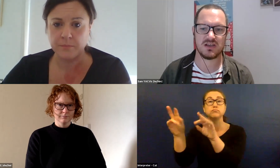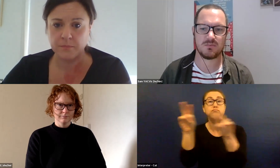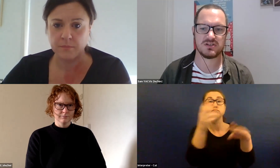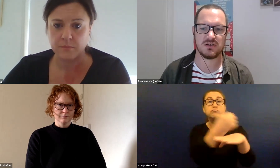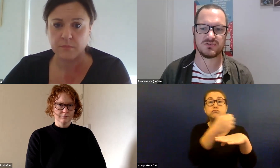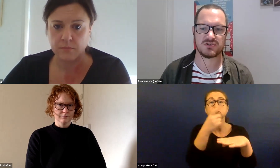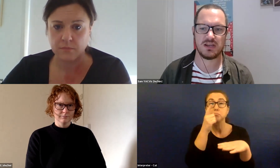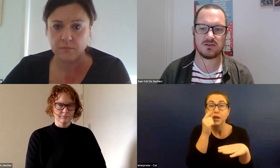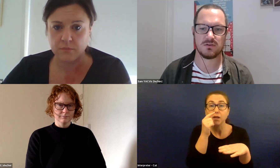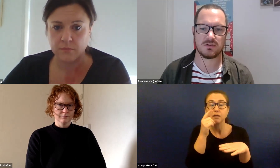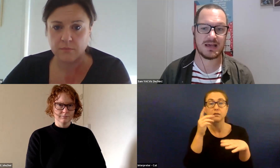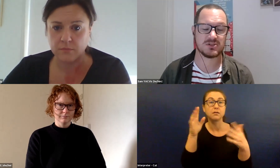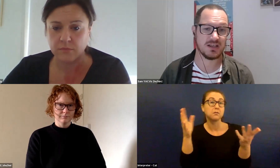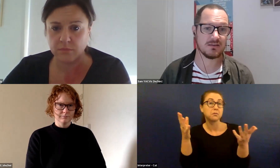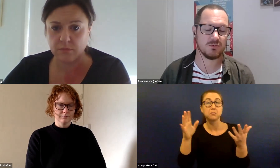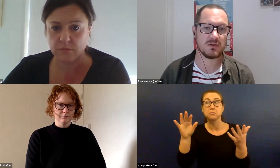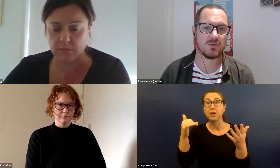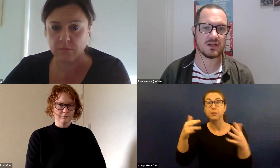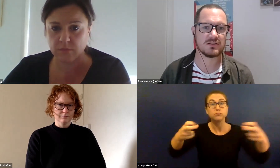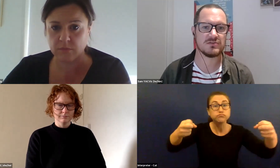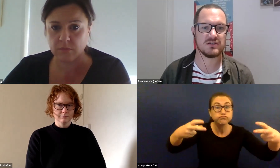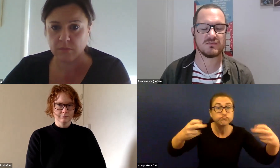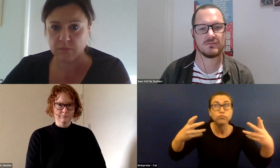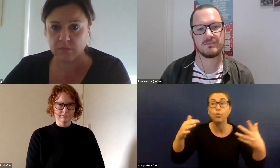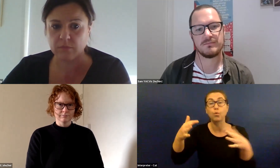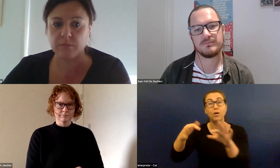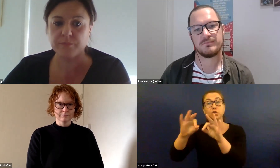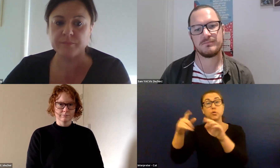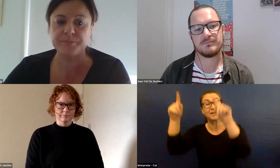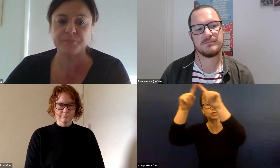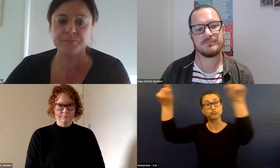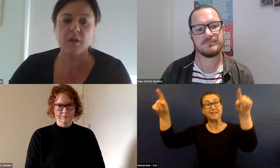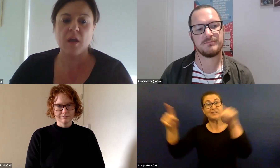an interpreter on screen or captioning would be more inclusive.